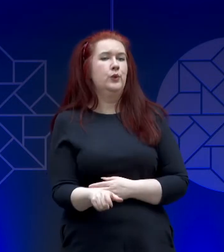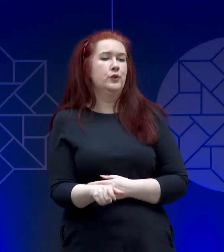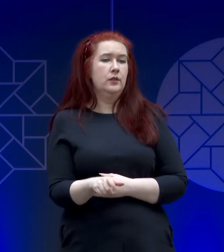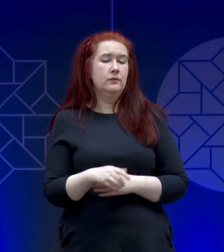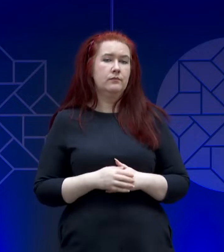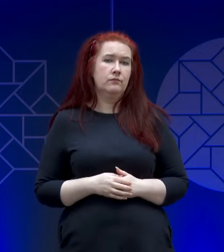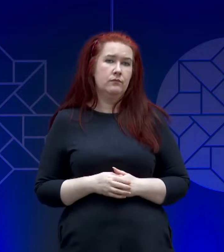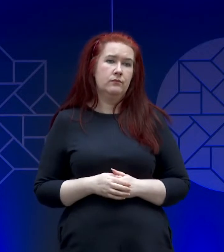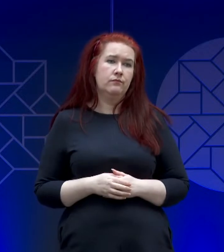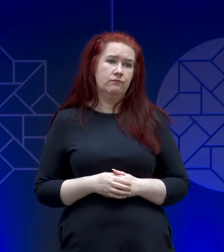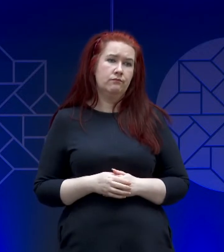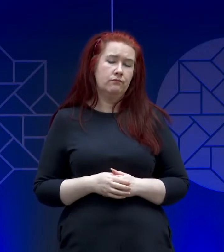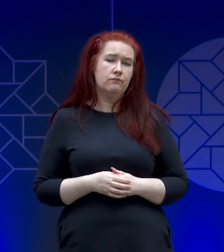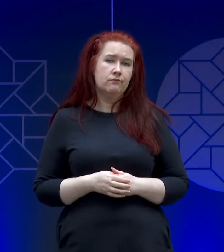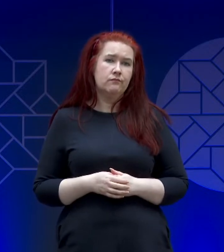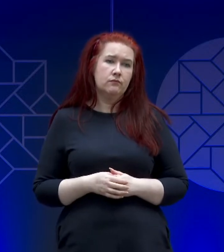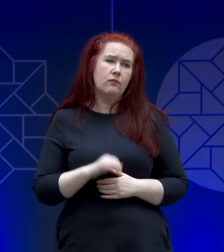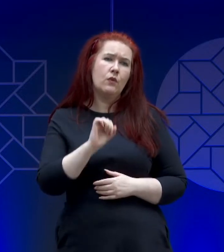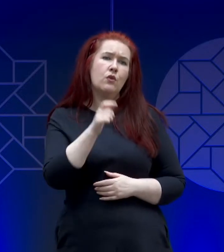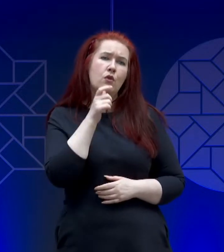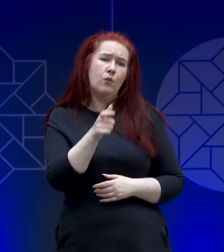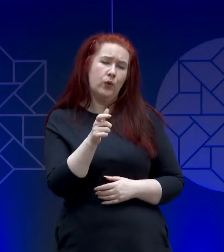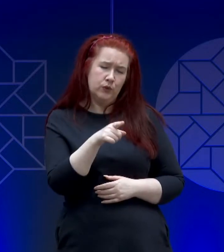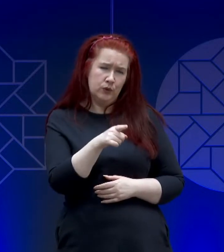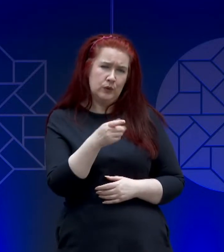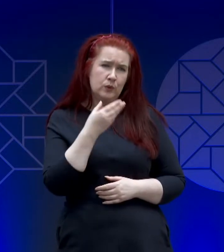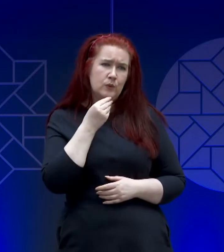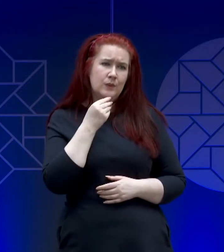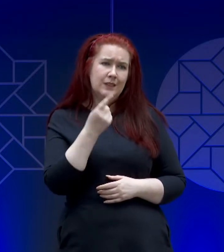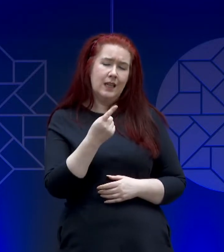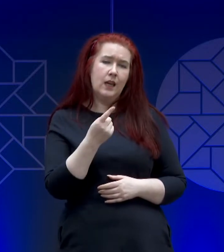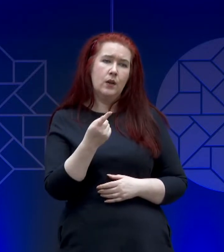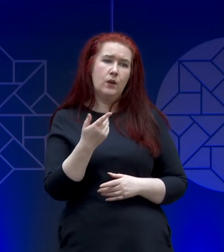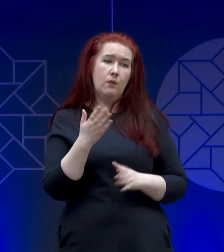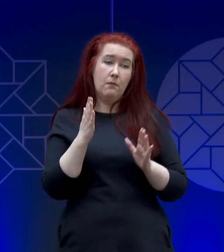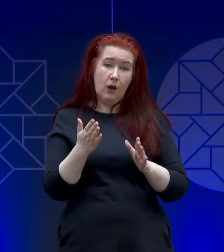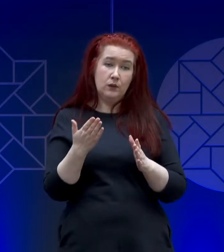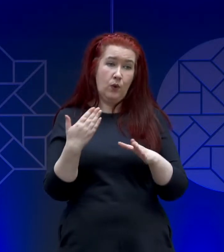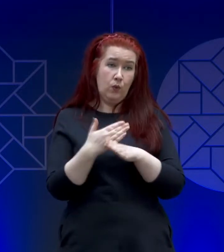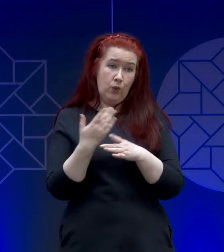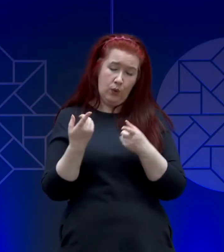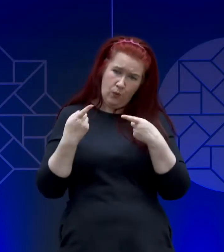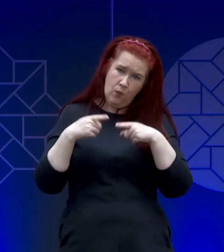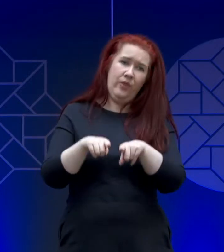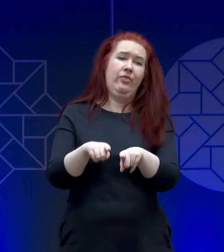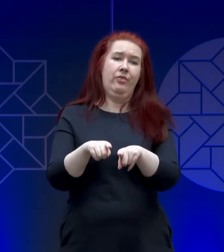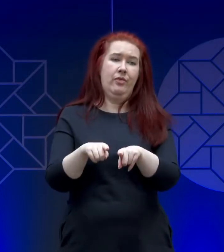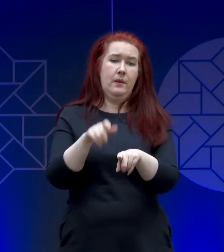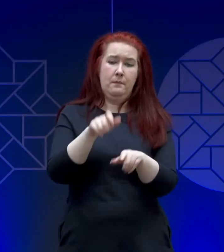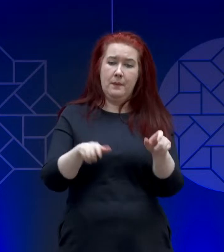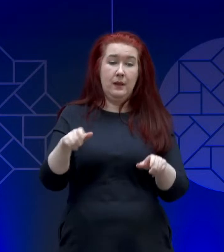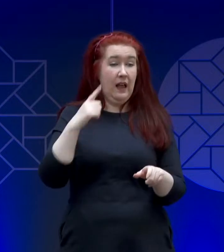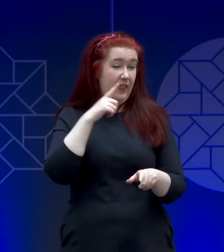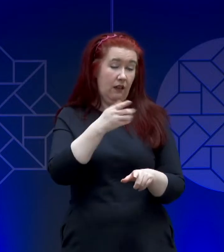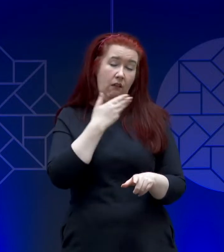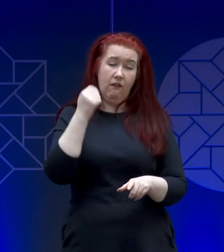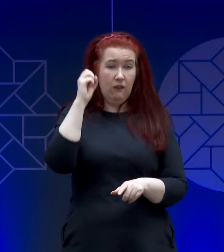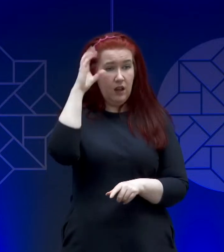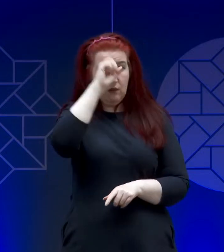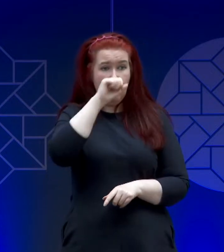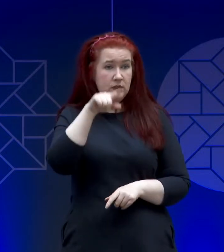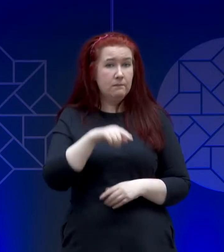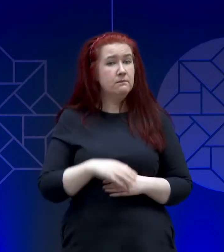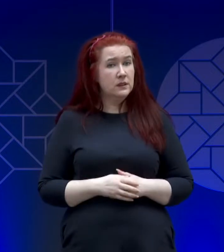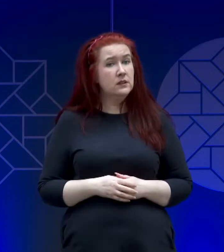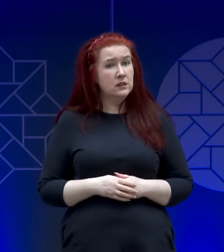used the words, Sarah. We've got to be working alongside people. I think that's a lovely concept. That, for